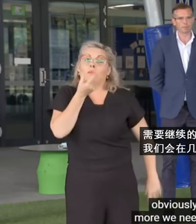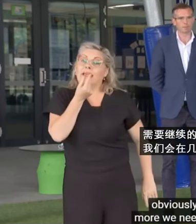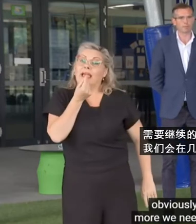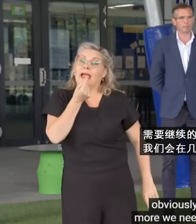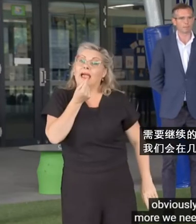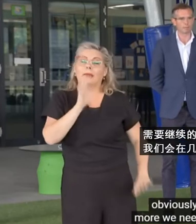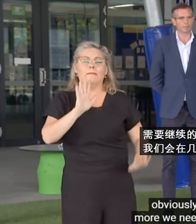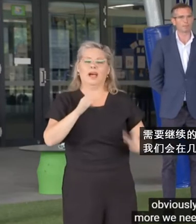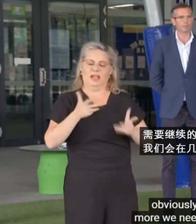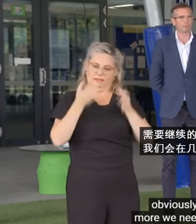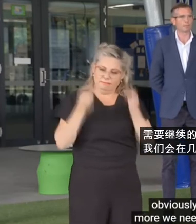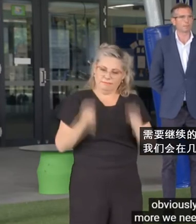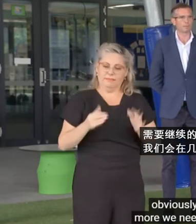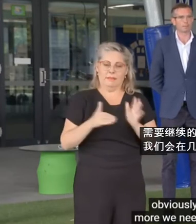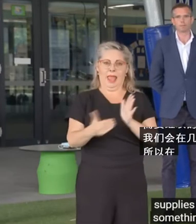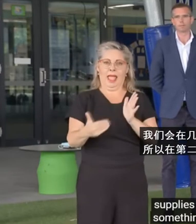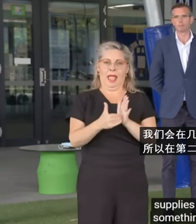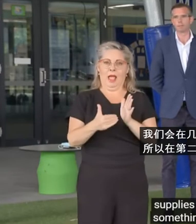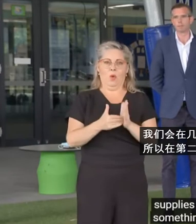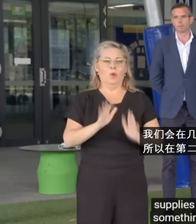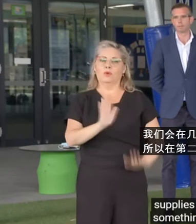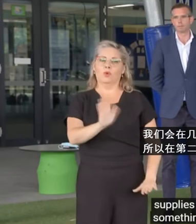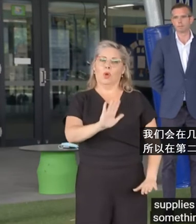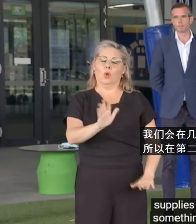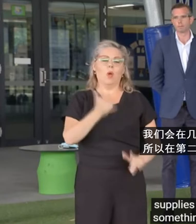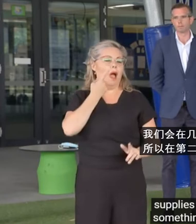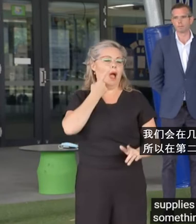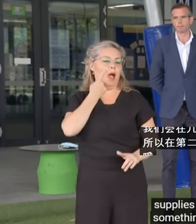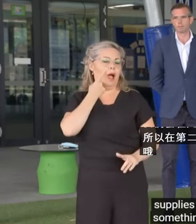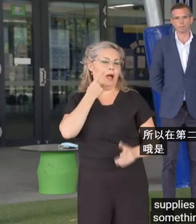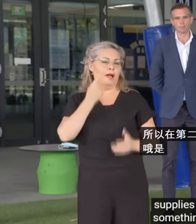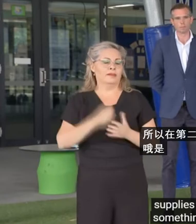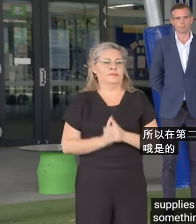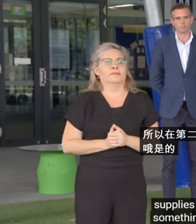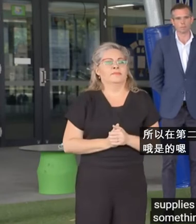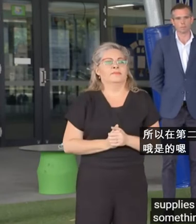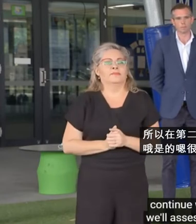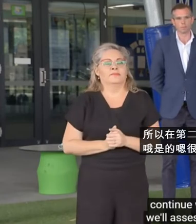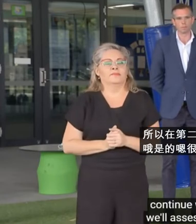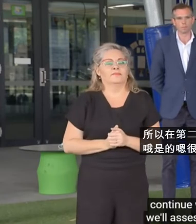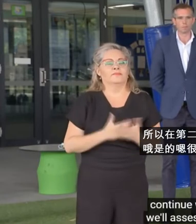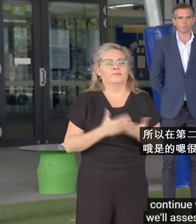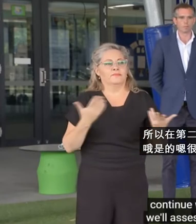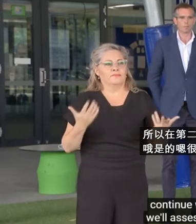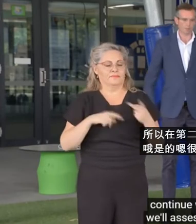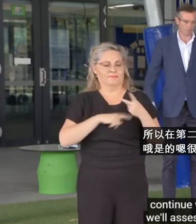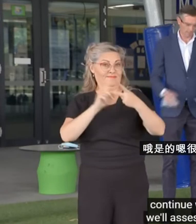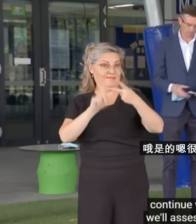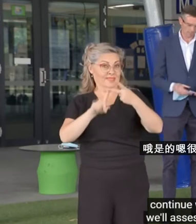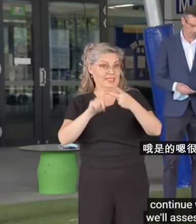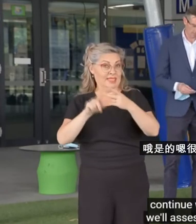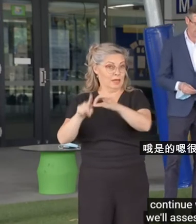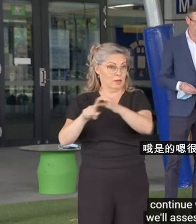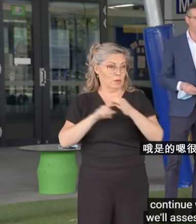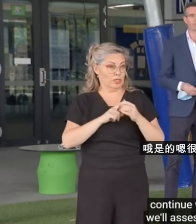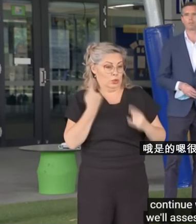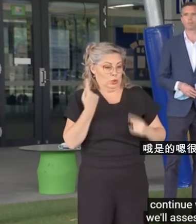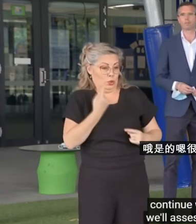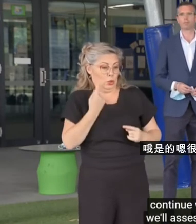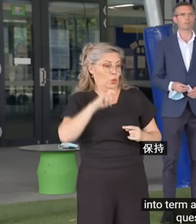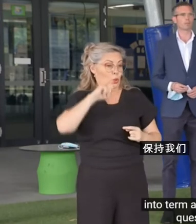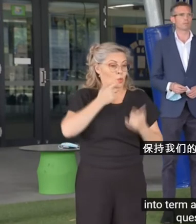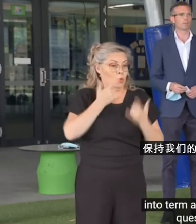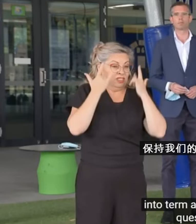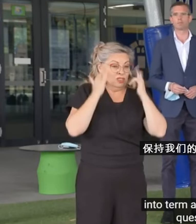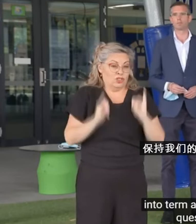assess that a few weeks into term. Sorry, and the second question? Oh, yeah. So obviously we are asking parents to be a part